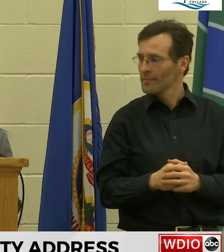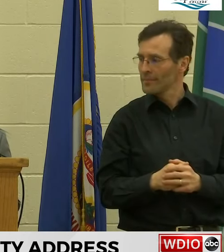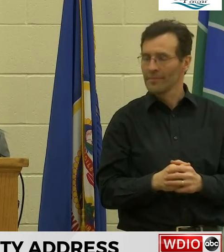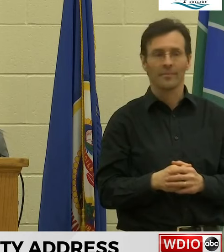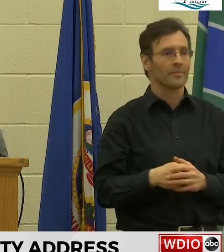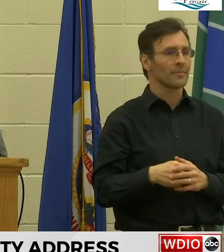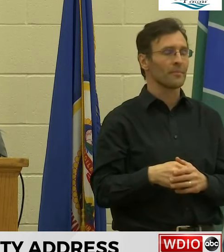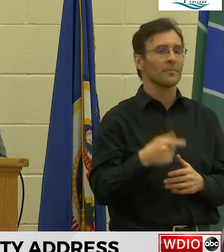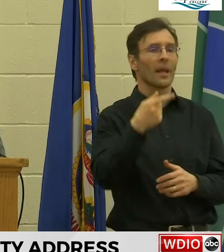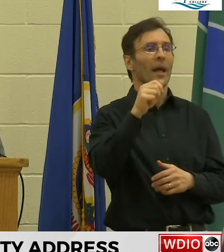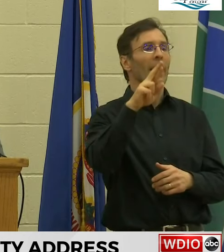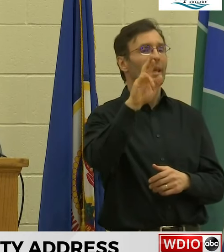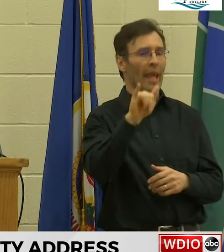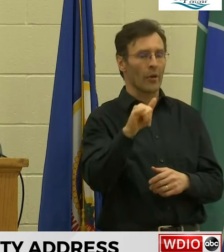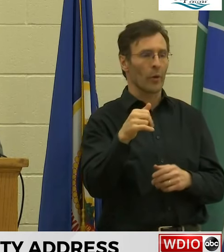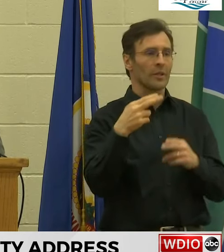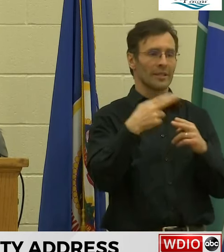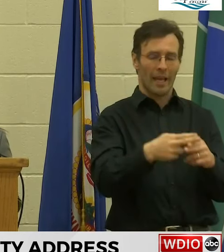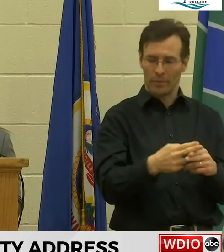Gary was named